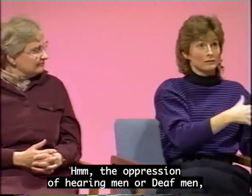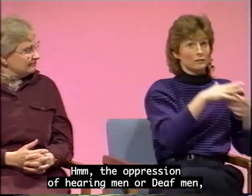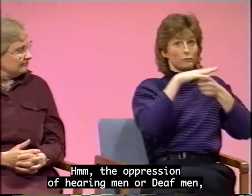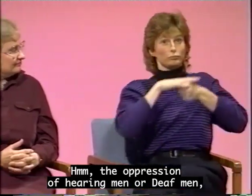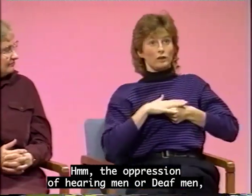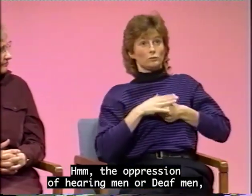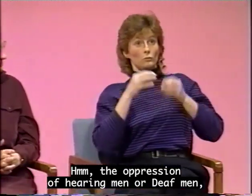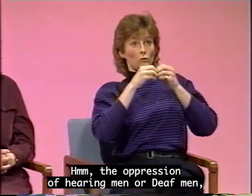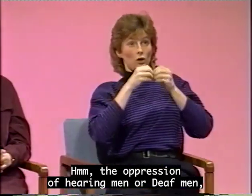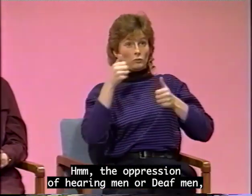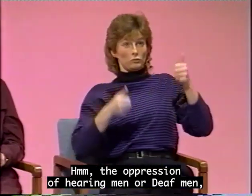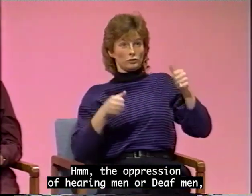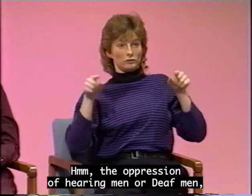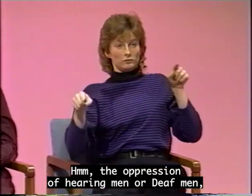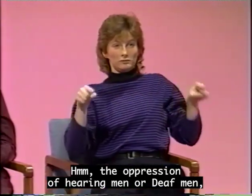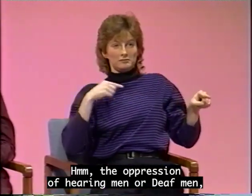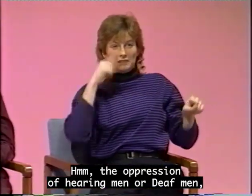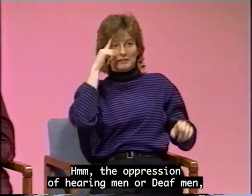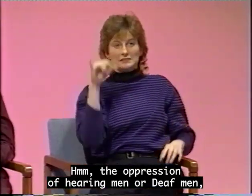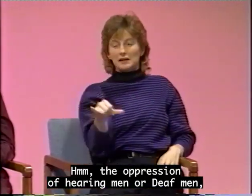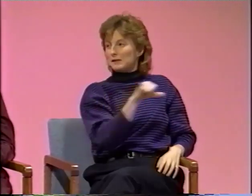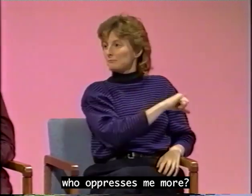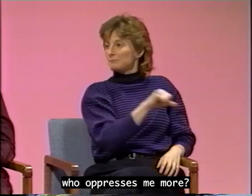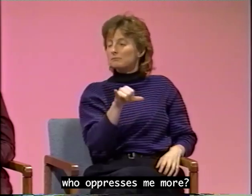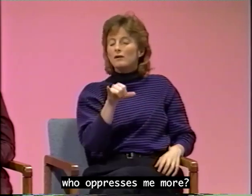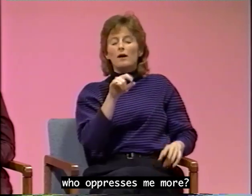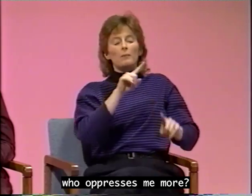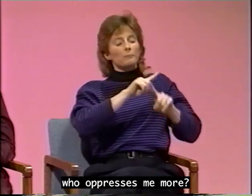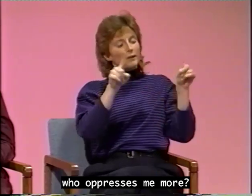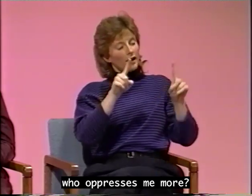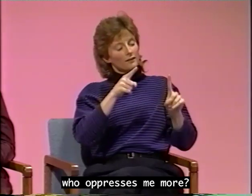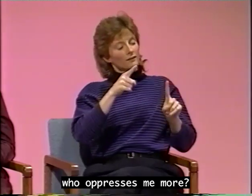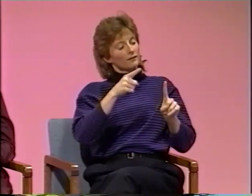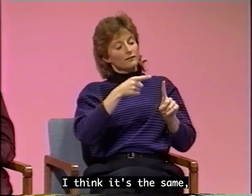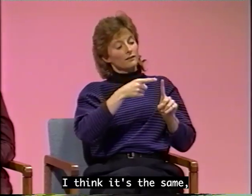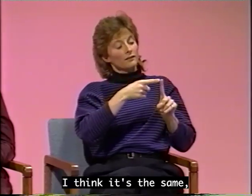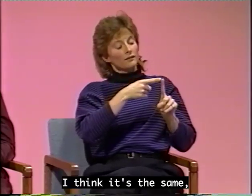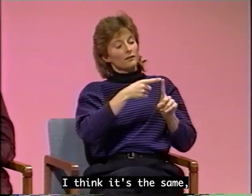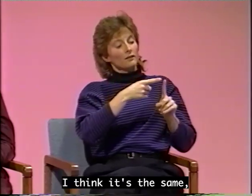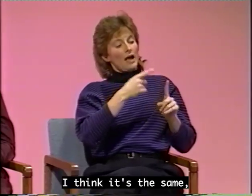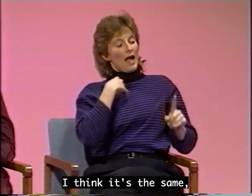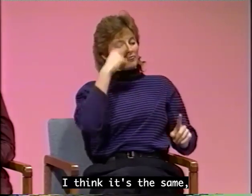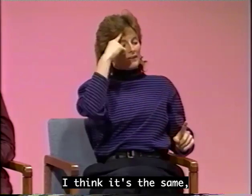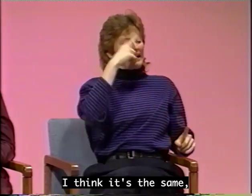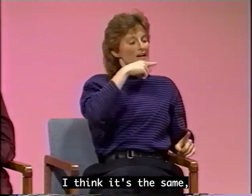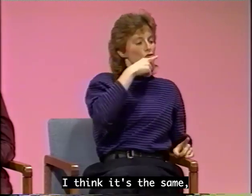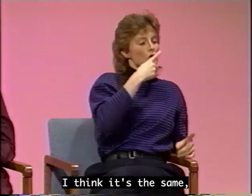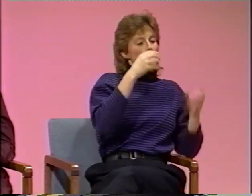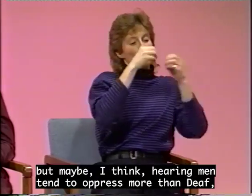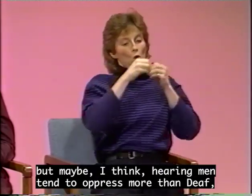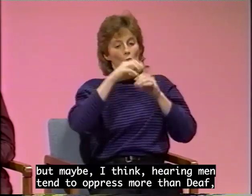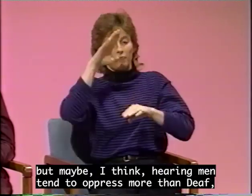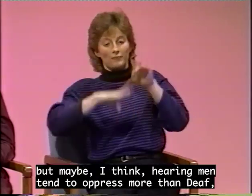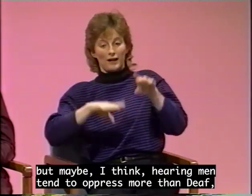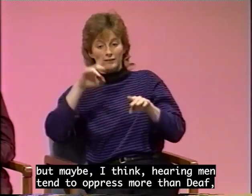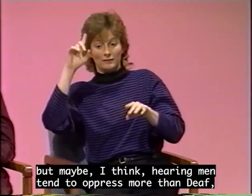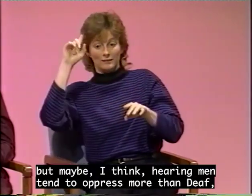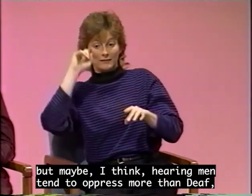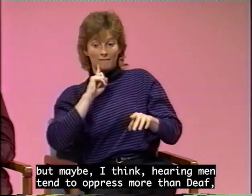The oppression of hearing men or deaf men who oppresses me more. I think it's the same. But maybe I think hearing men tend